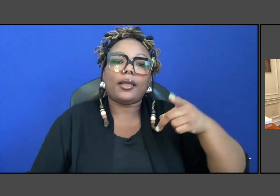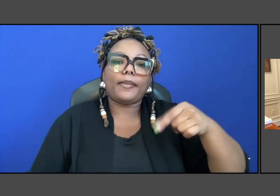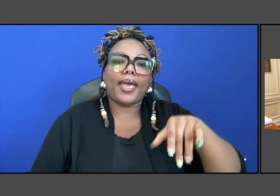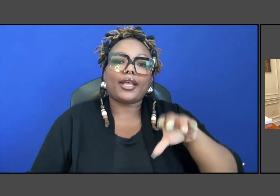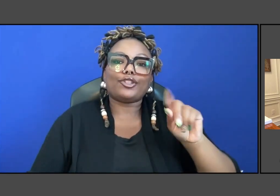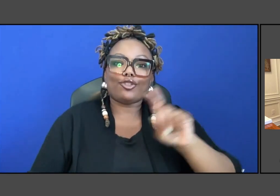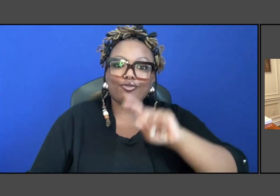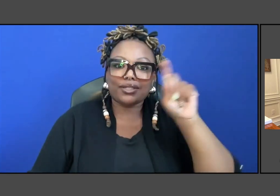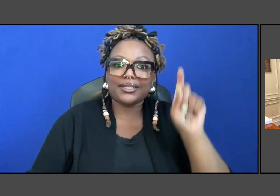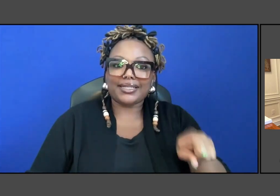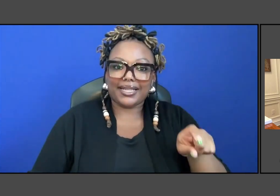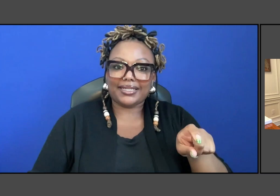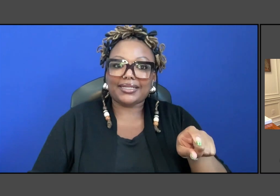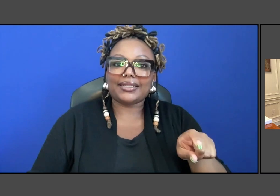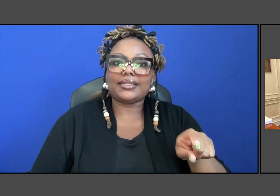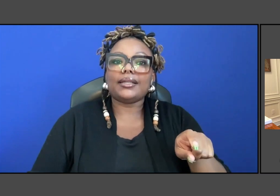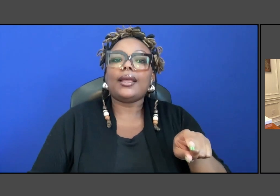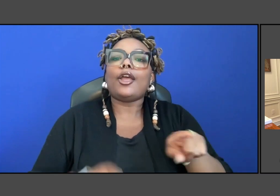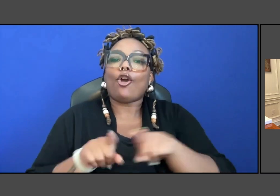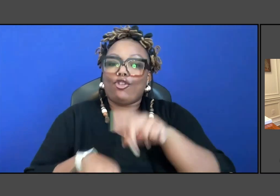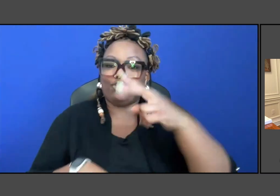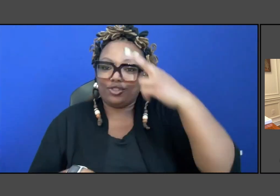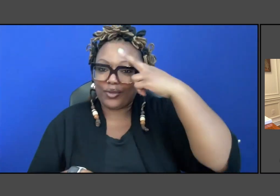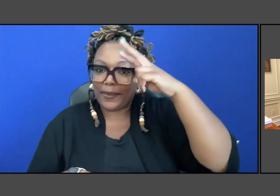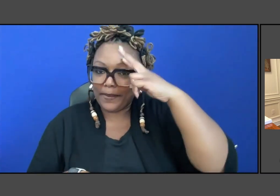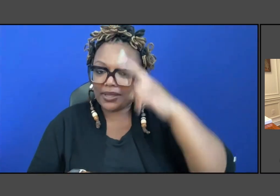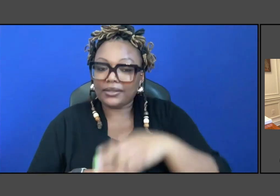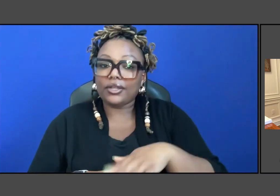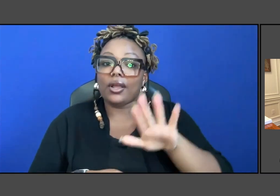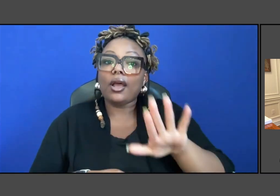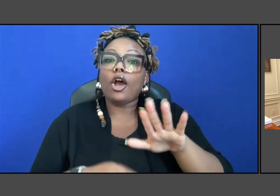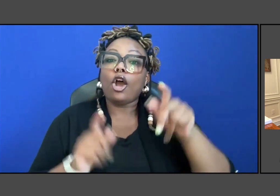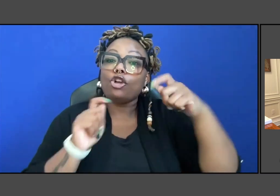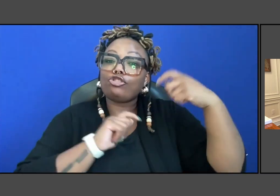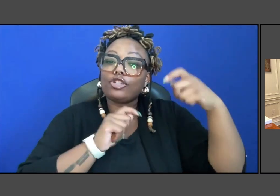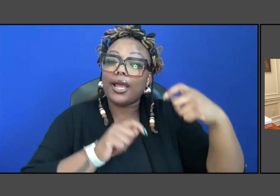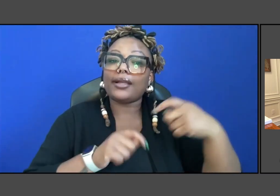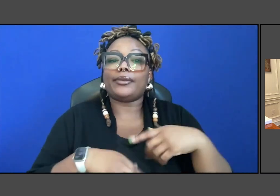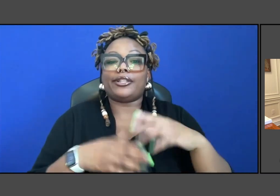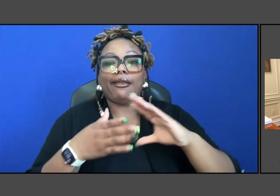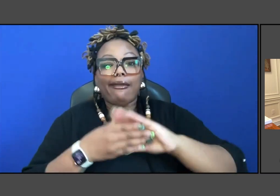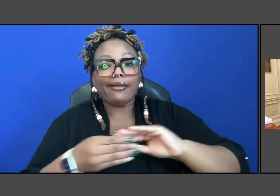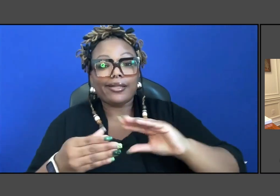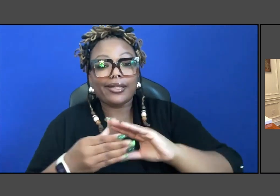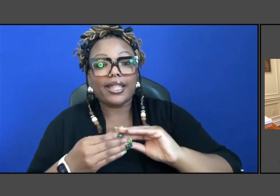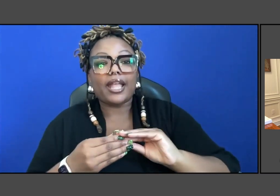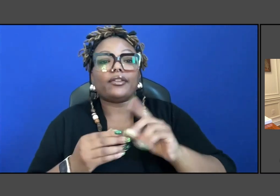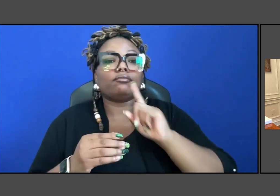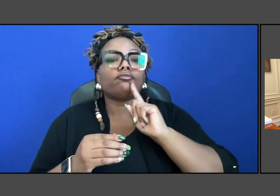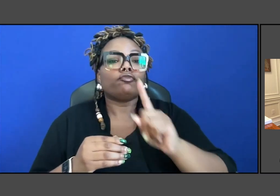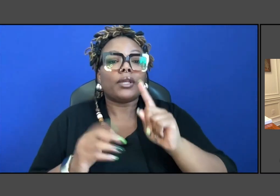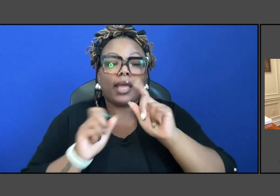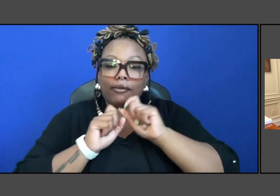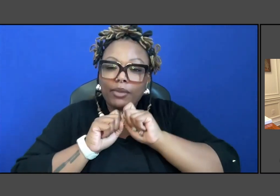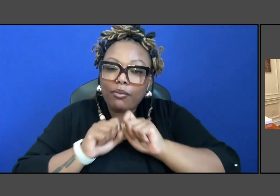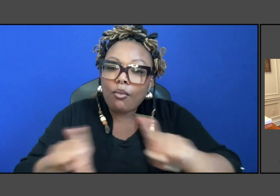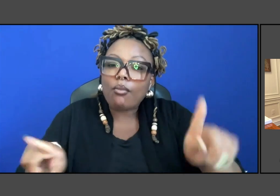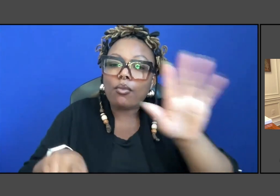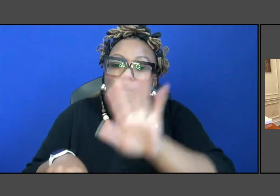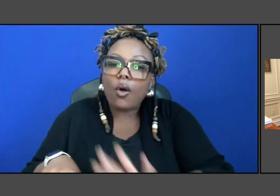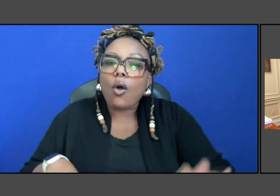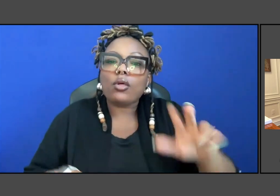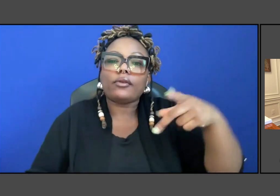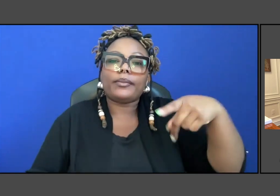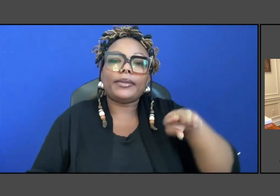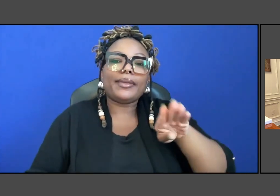Ciudad Juarez, Mexico. Her documentaries and narrative shorts have been broadcast nationally on PBS and